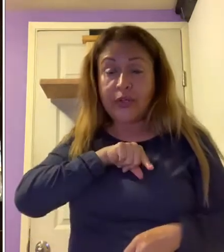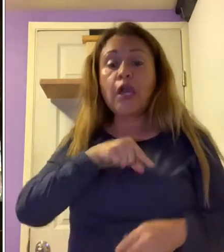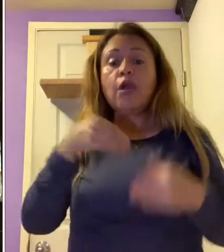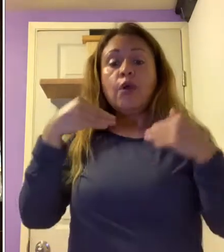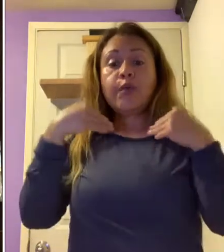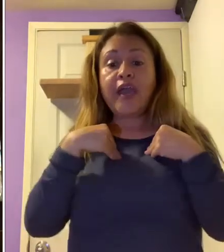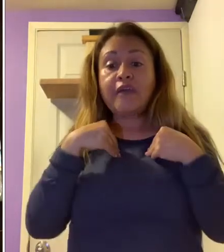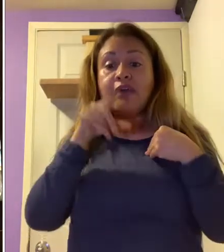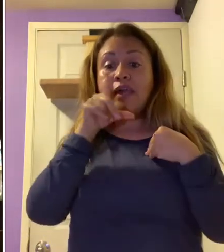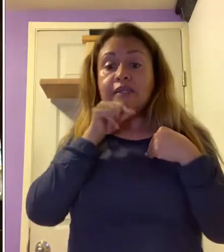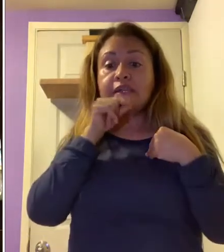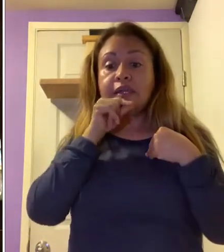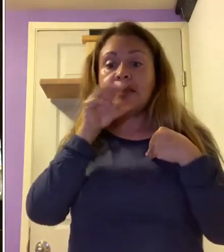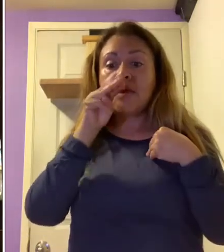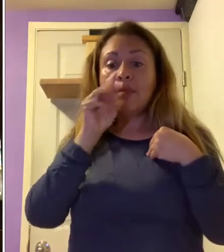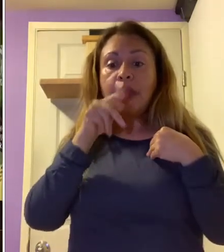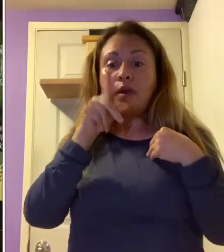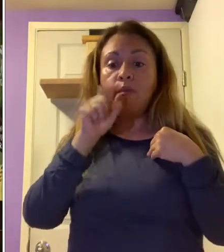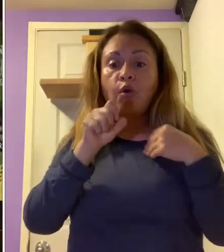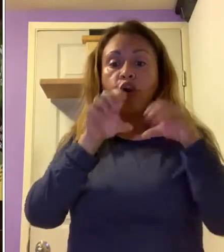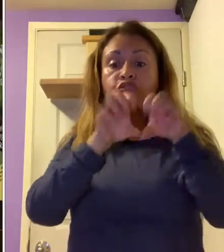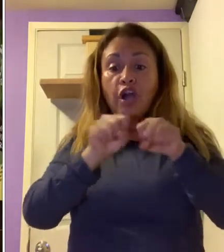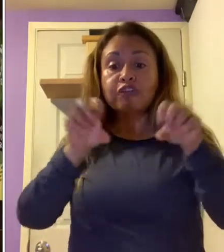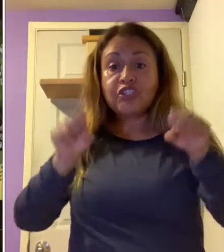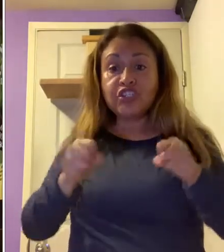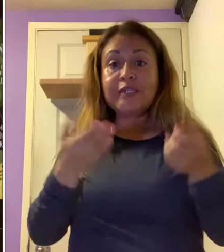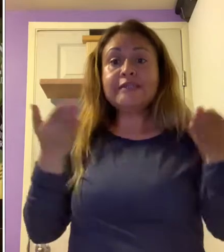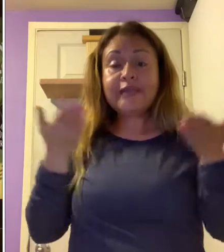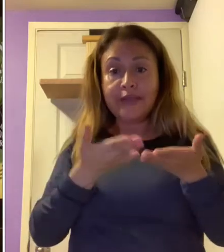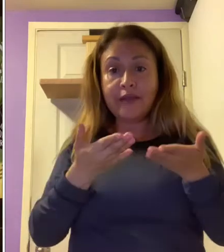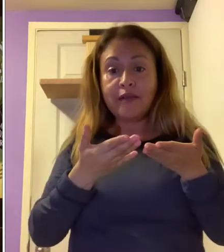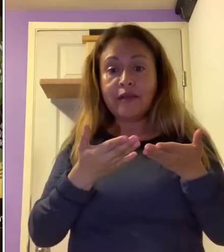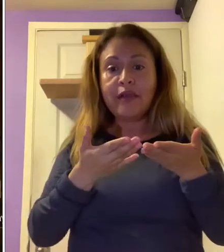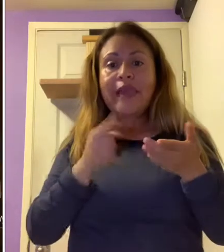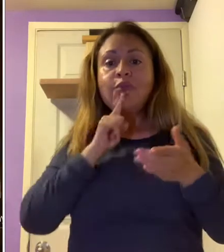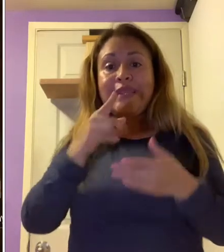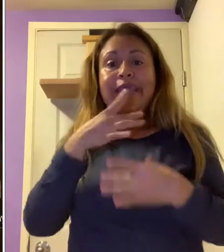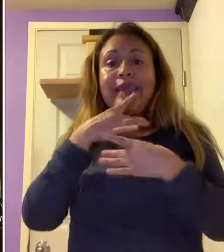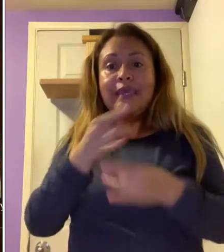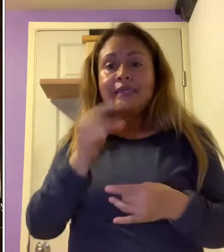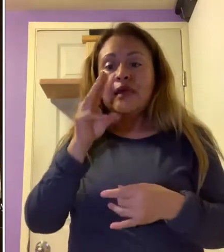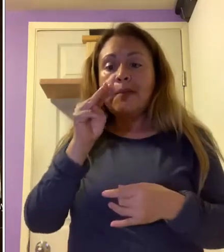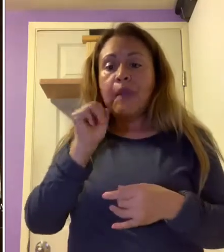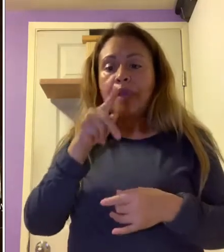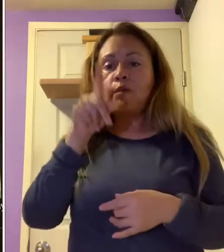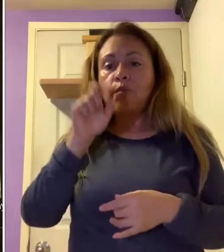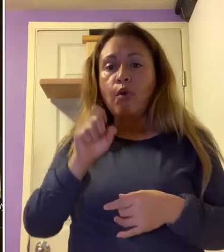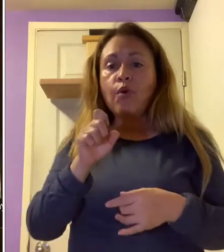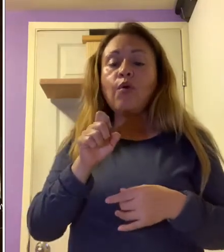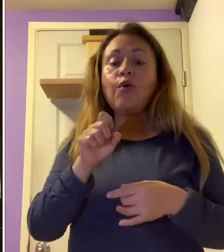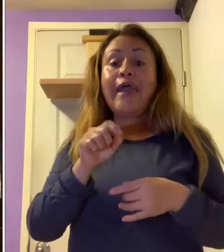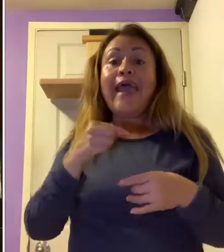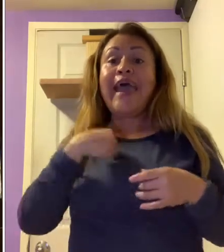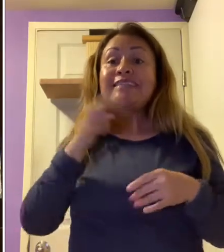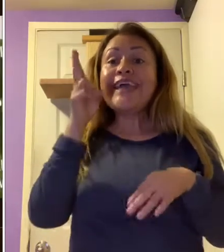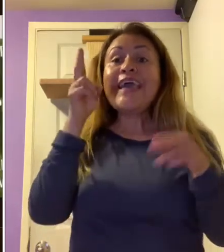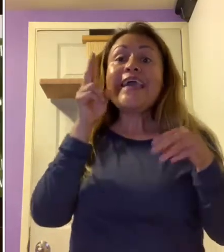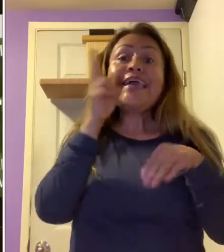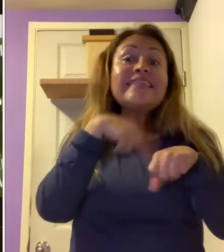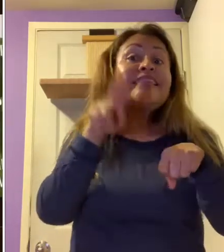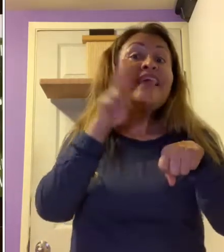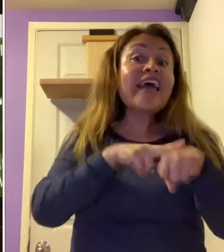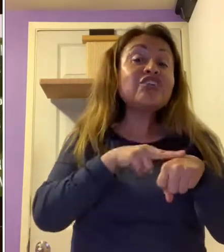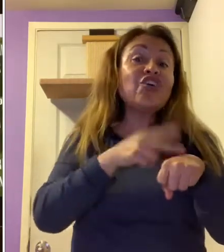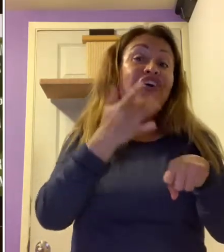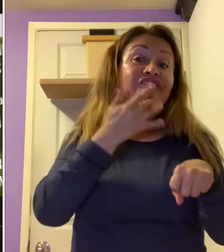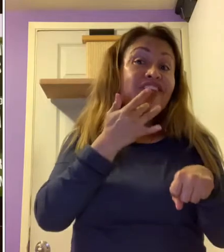We have the chicken and maple breakfast sausages here. Once again, Well, actually, this is interesting. The maple flavor has natural